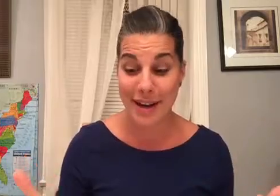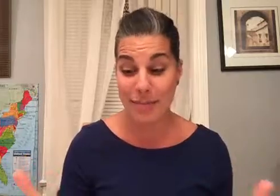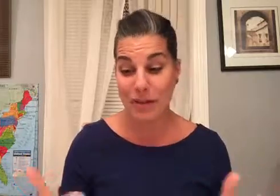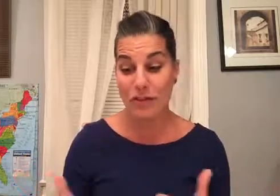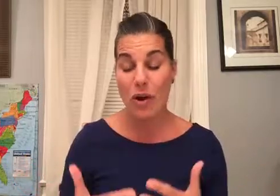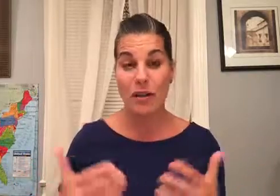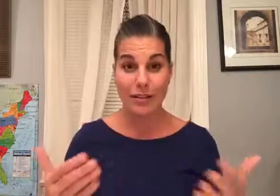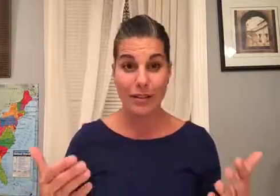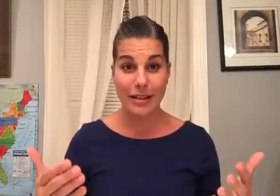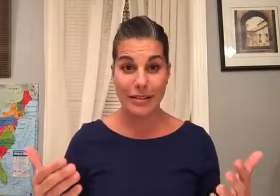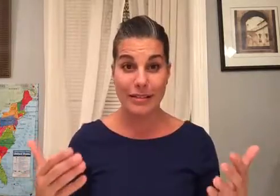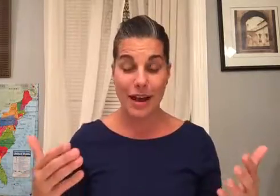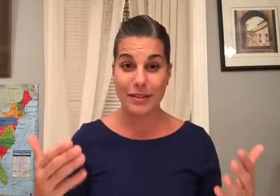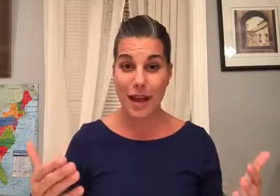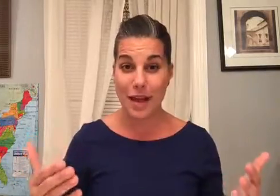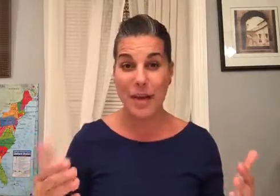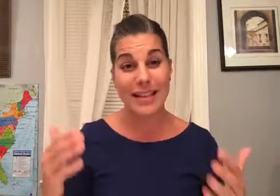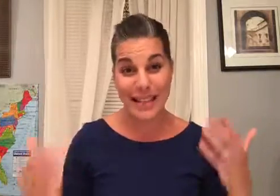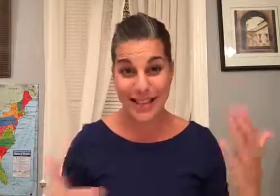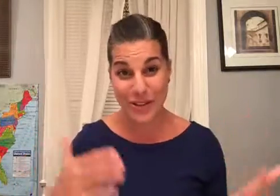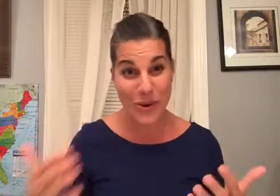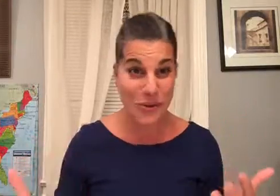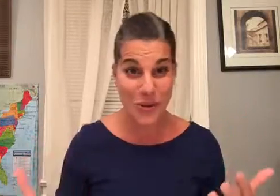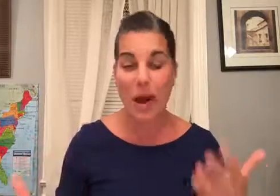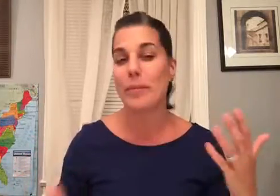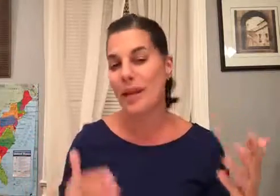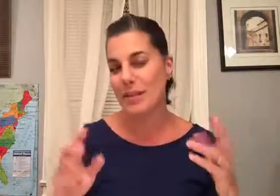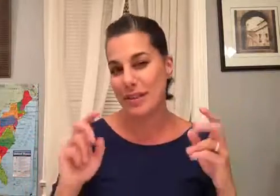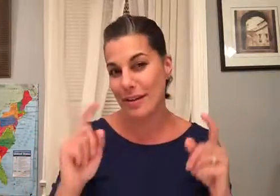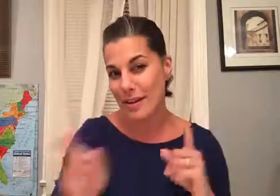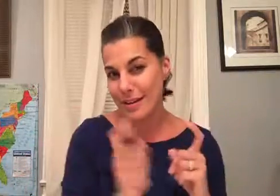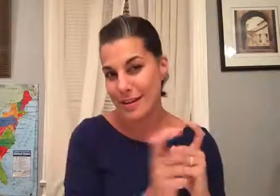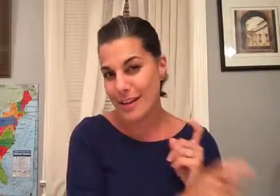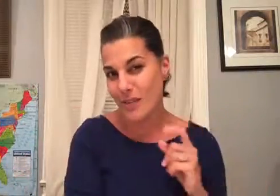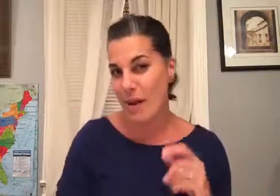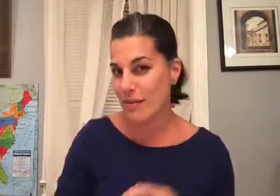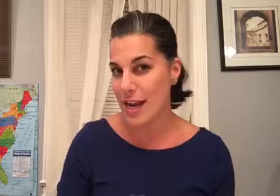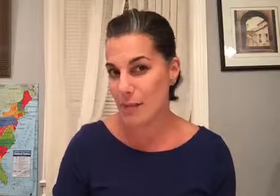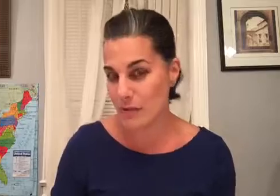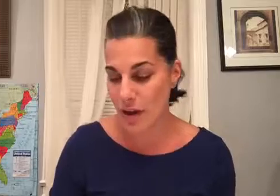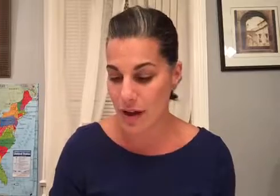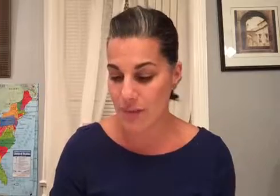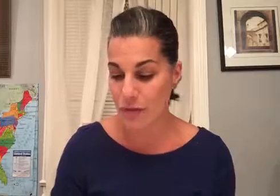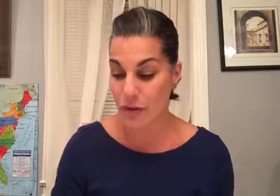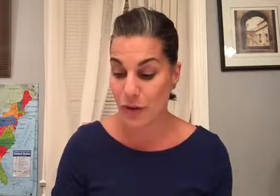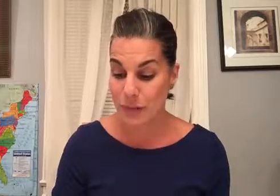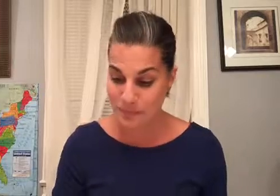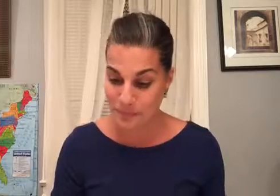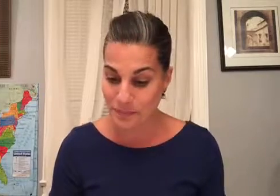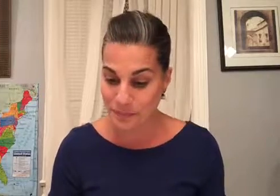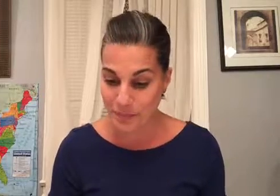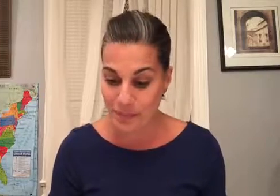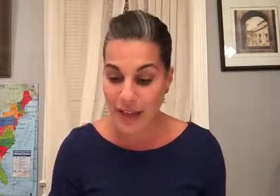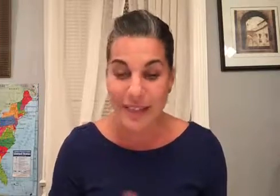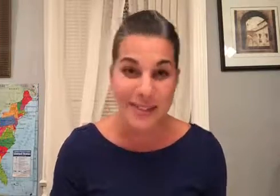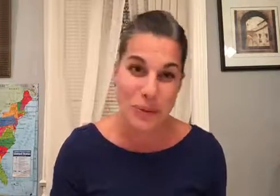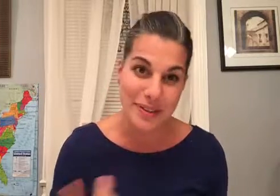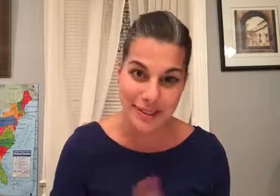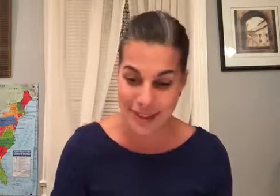name. But for our class time, as I get to know you, I'll be able to give you out names for you. And that's always